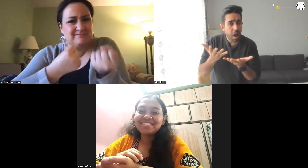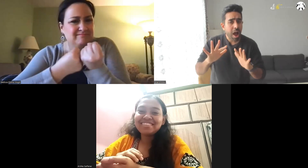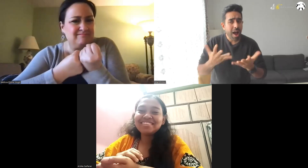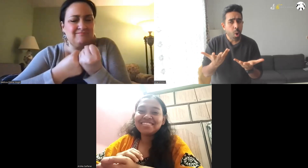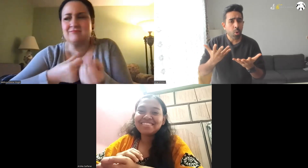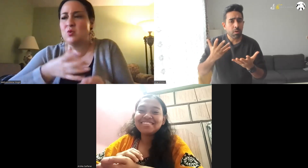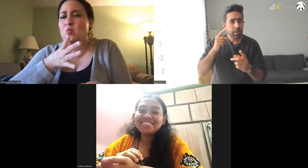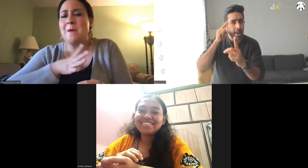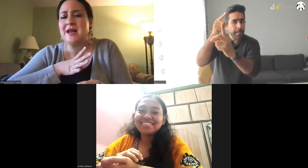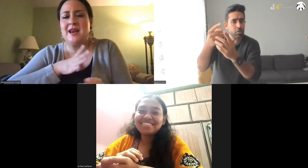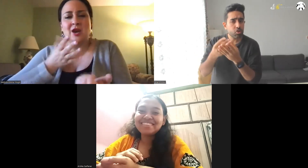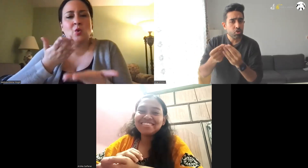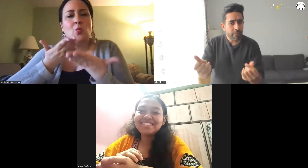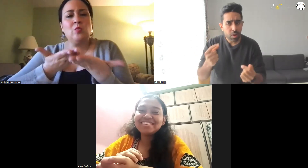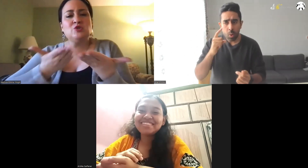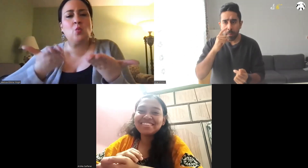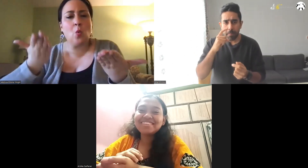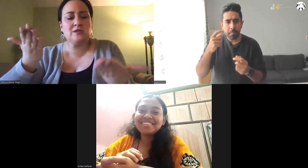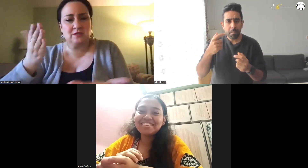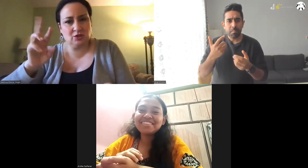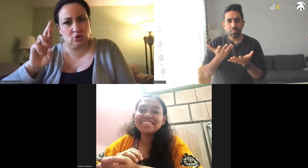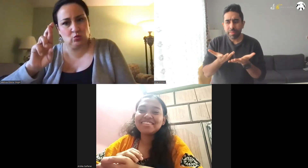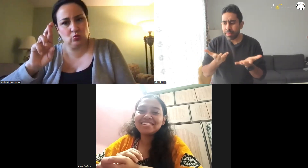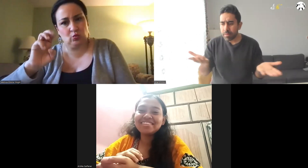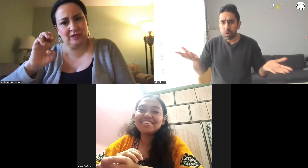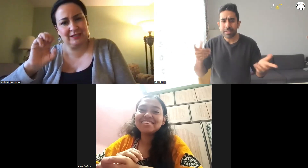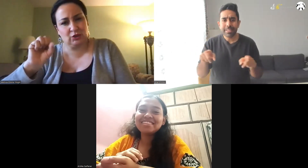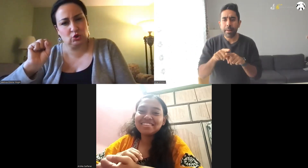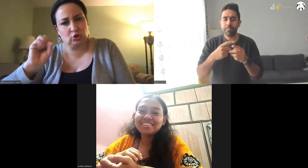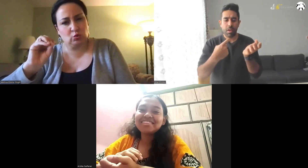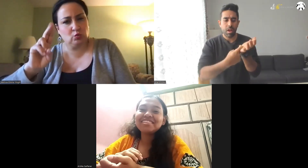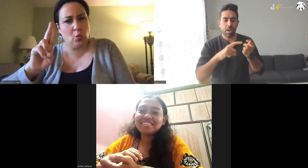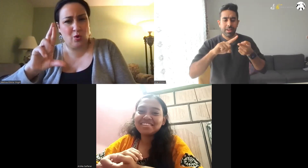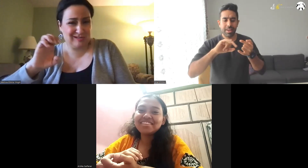But you can ask with other people around you and you can take their help.